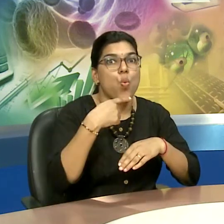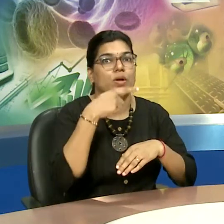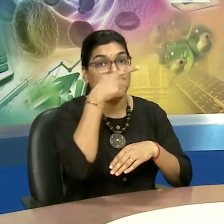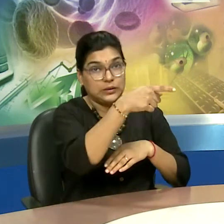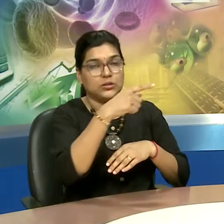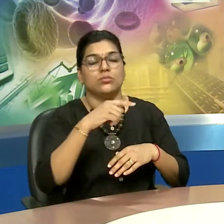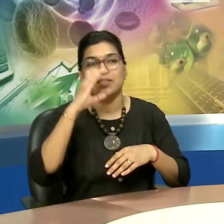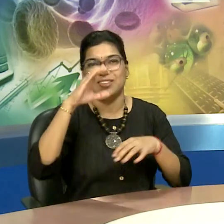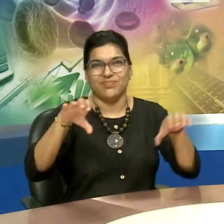establish a